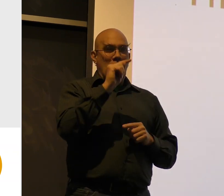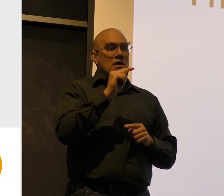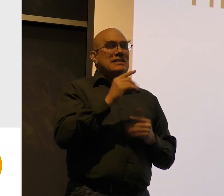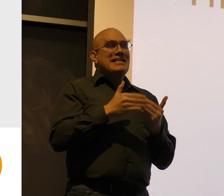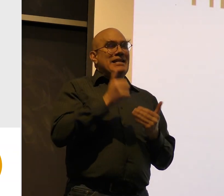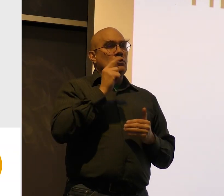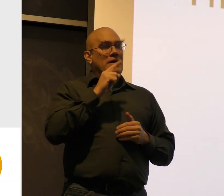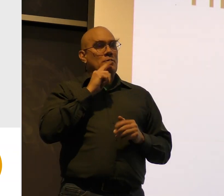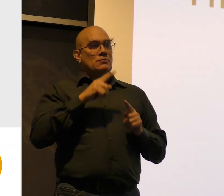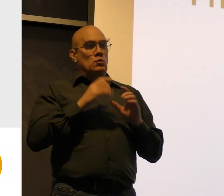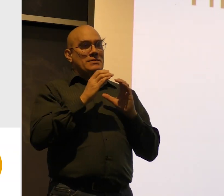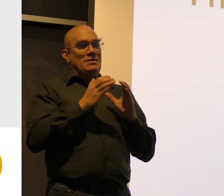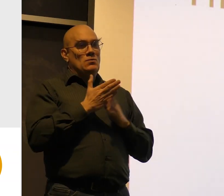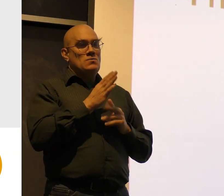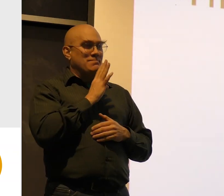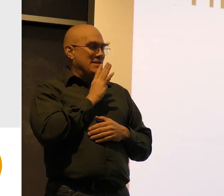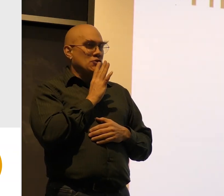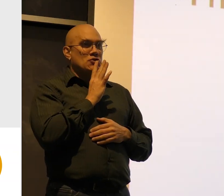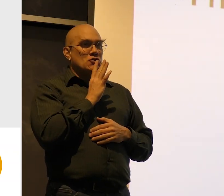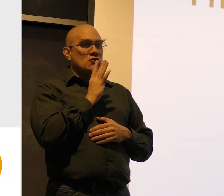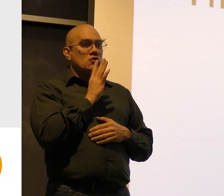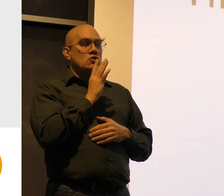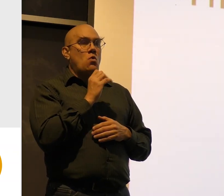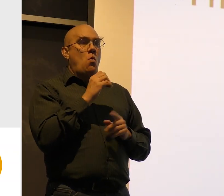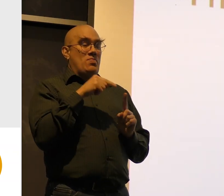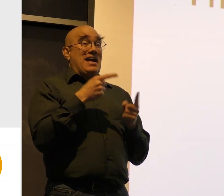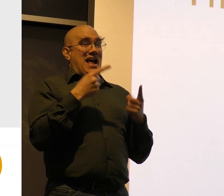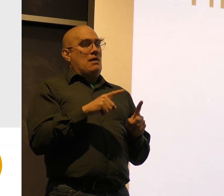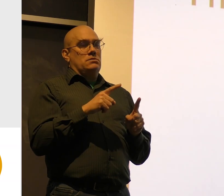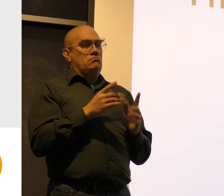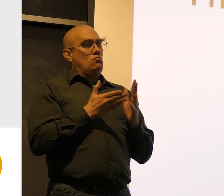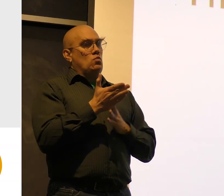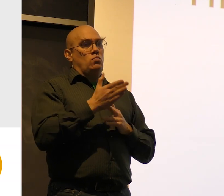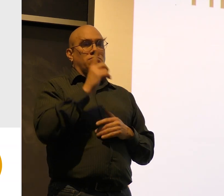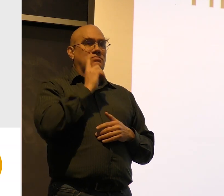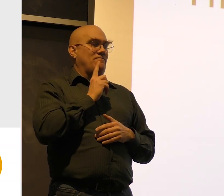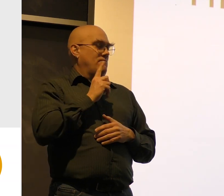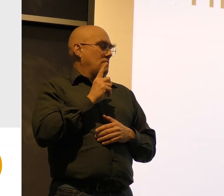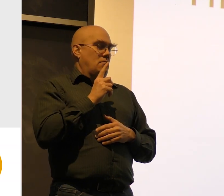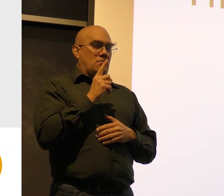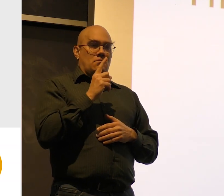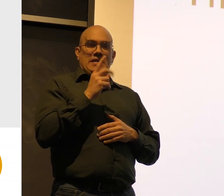should do what the majority does, but it is easier for hearing people if deaf people will use speech. And we've been seeing this